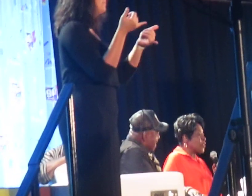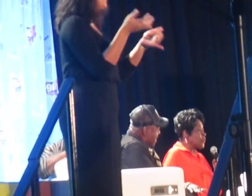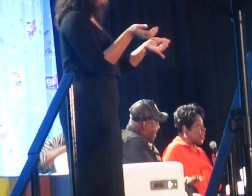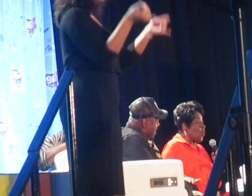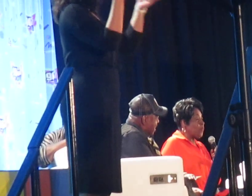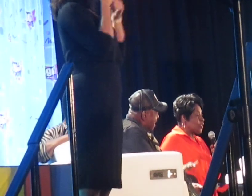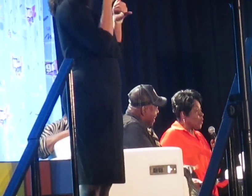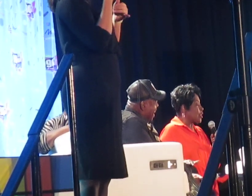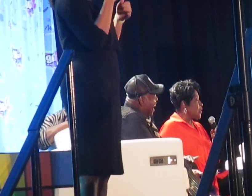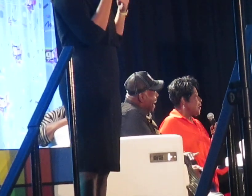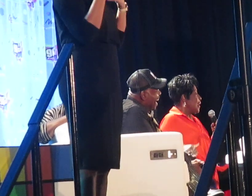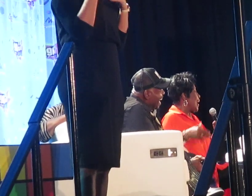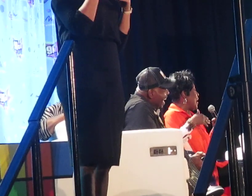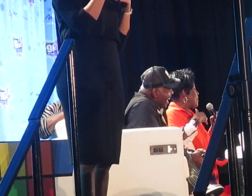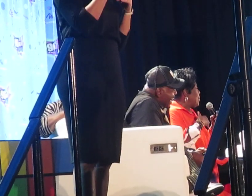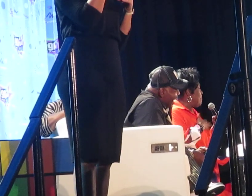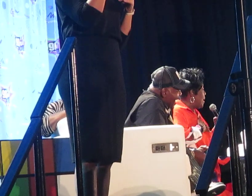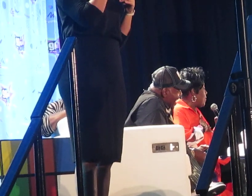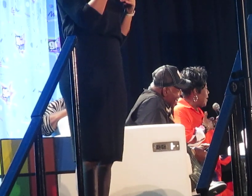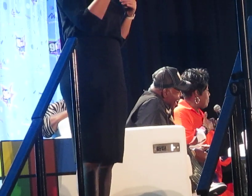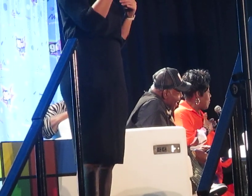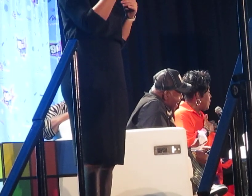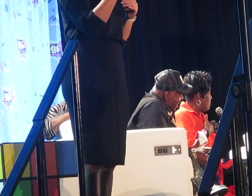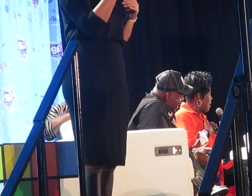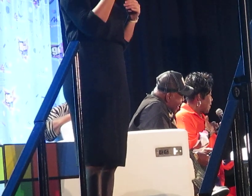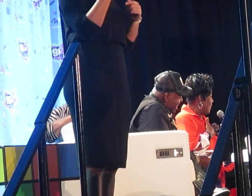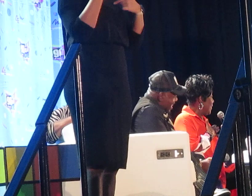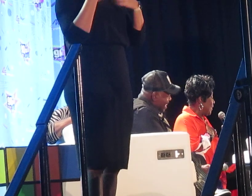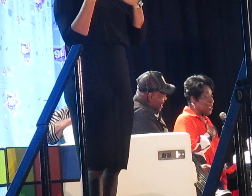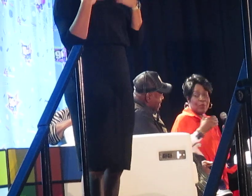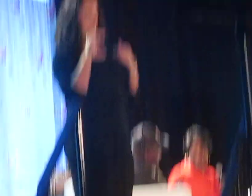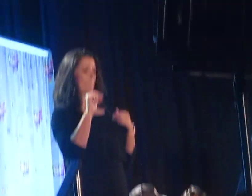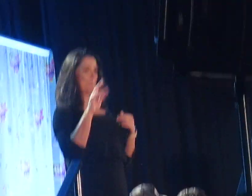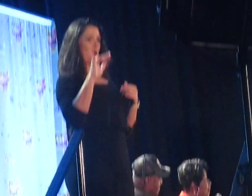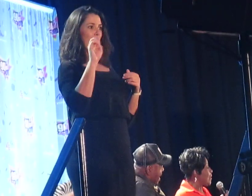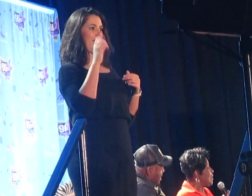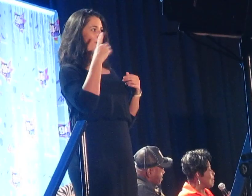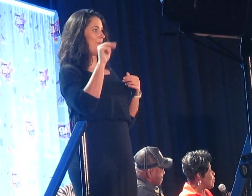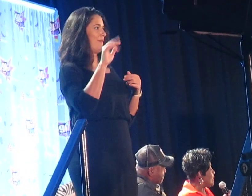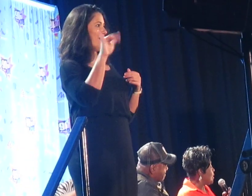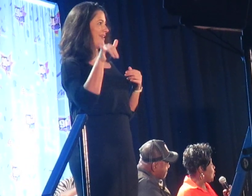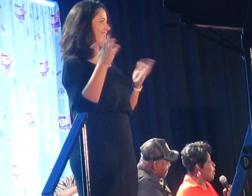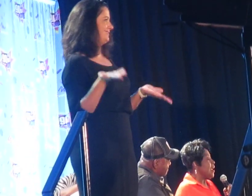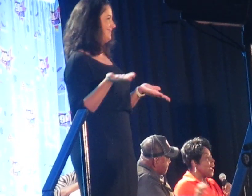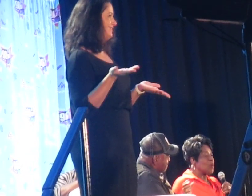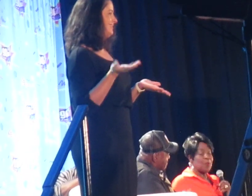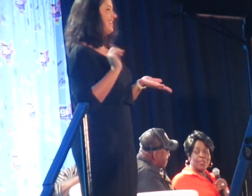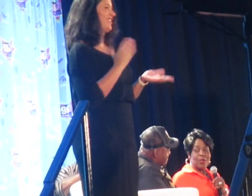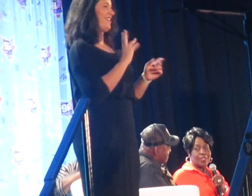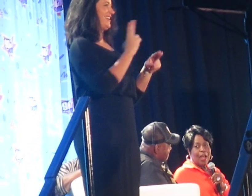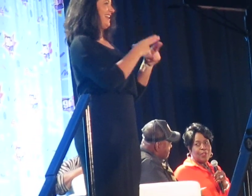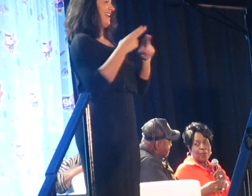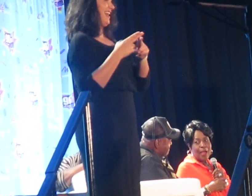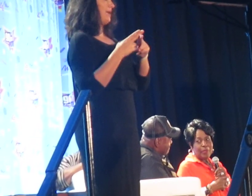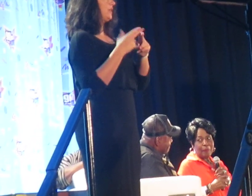He had Joe for Joseph, and I had Marie for Mary. Those are the ones we had when we did the show. And what were we